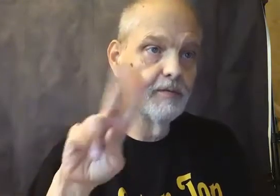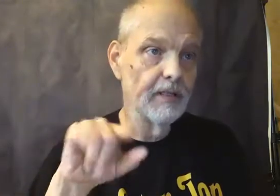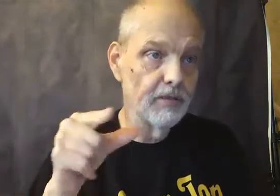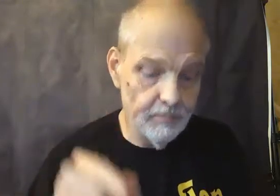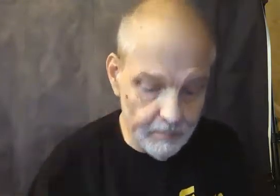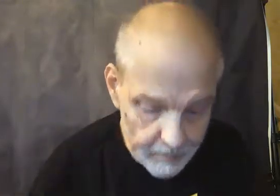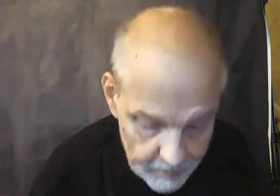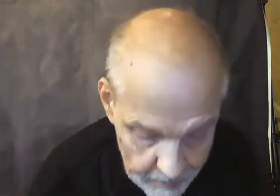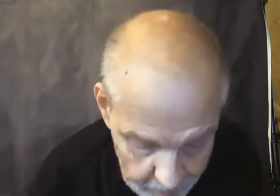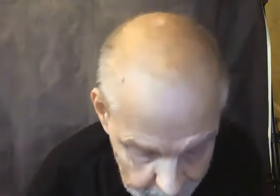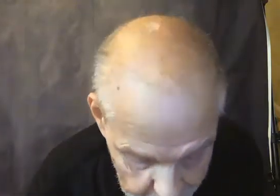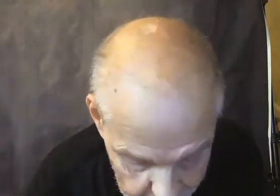veg.